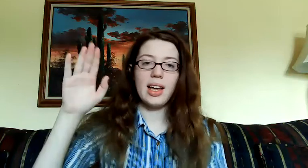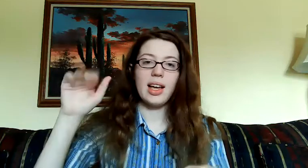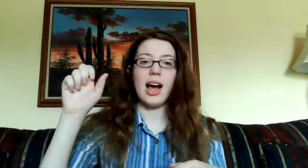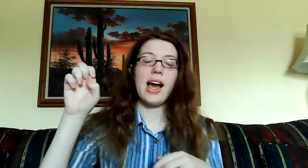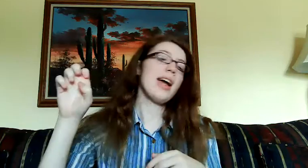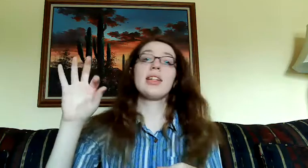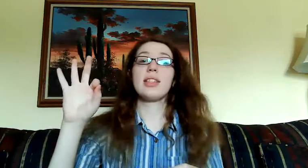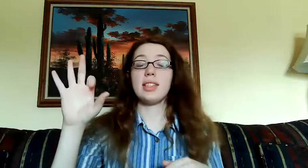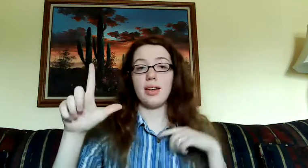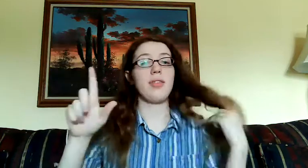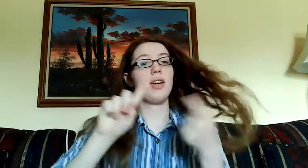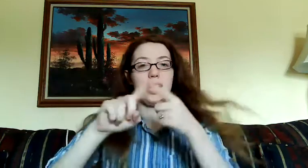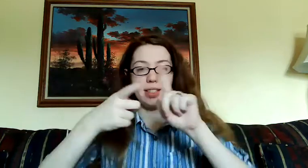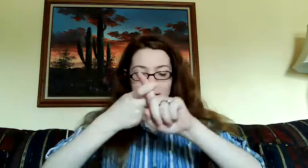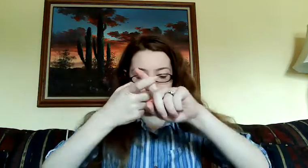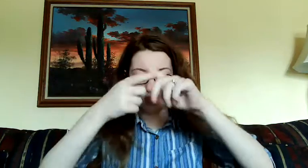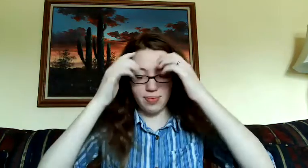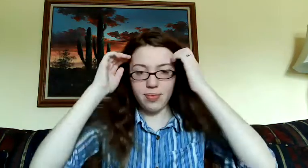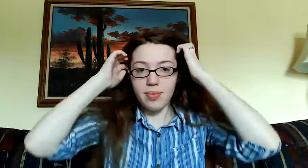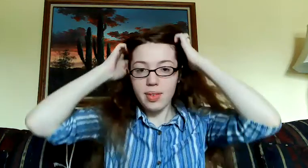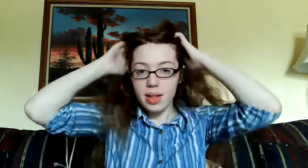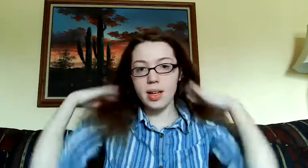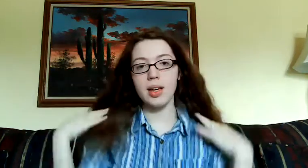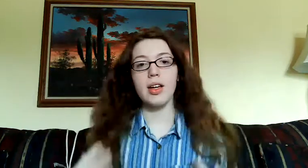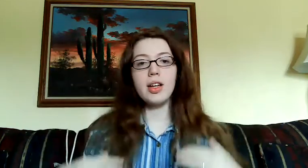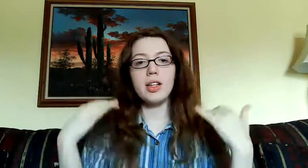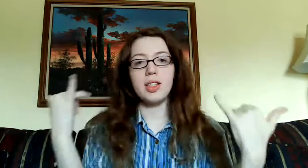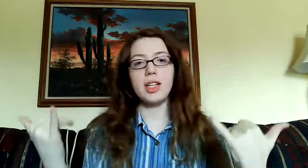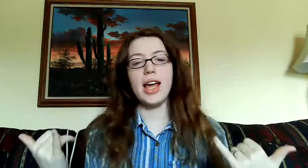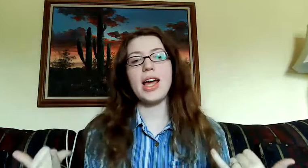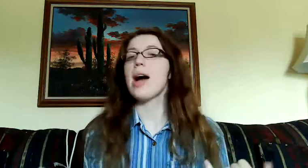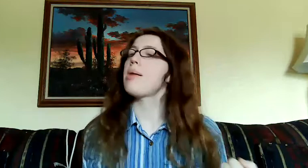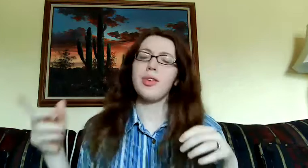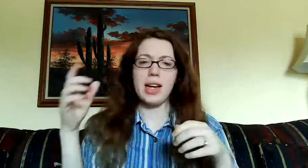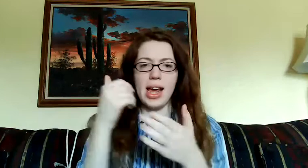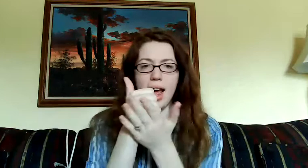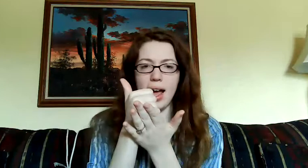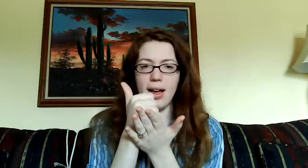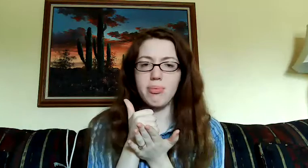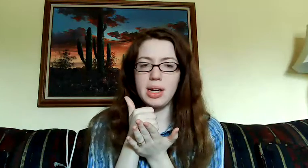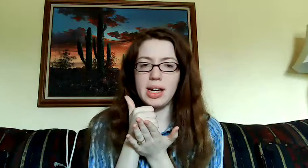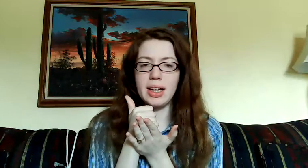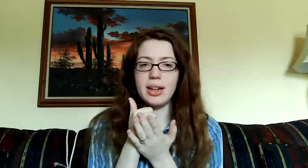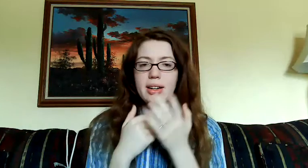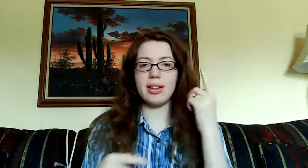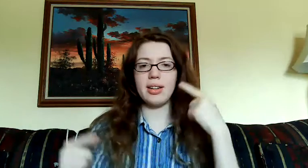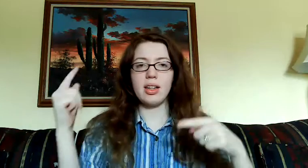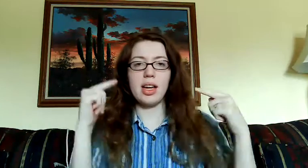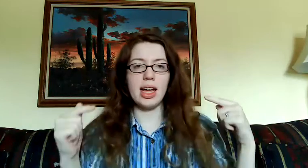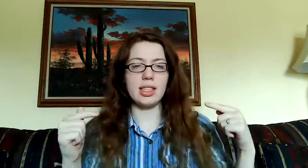Hi ASL friends. So today I'm doing a helping ASL